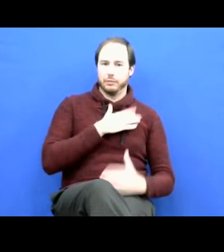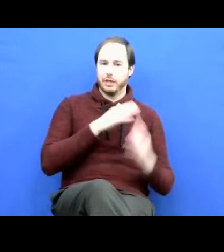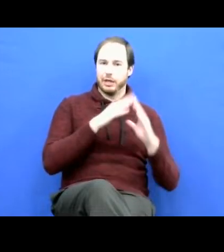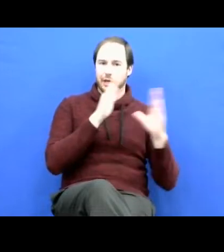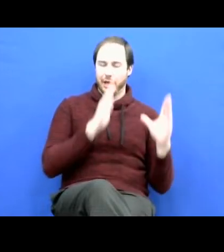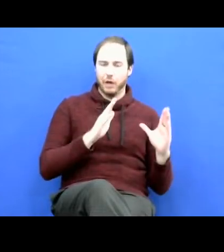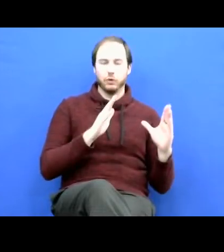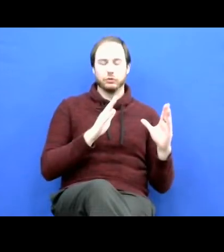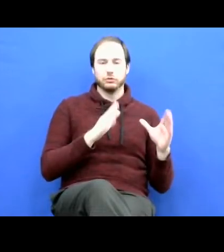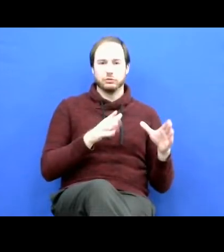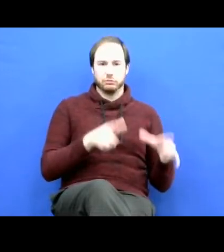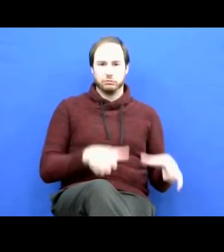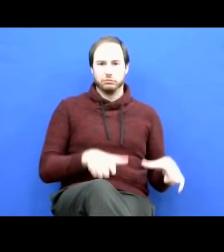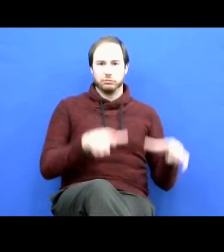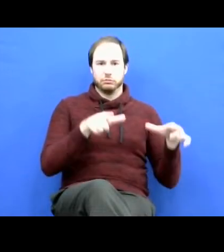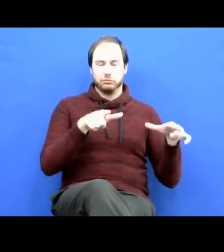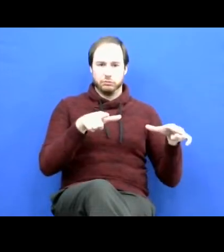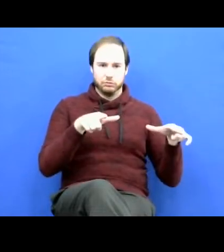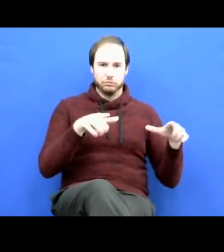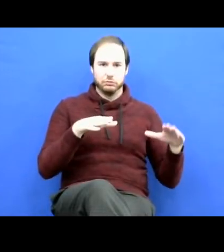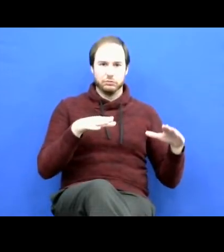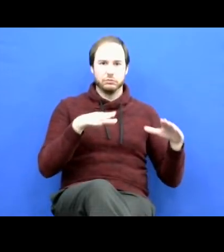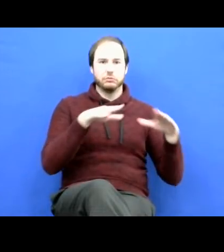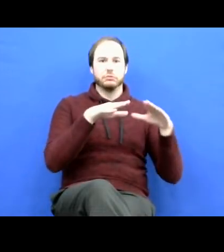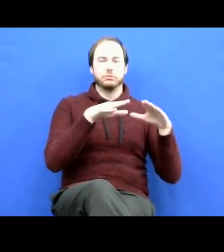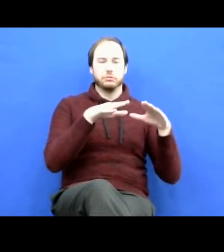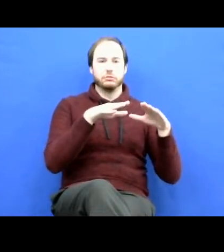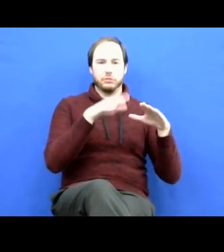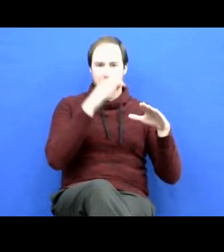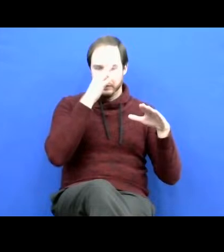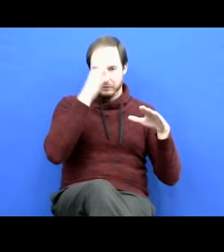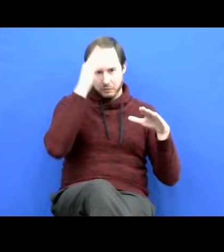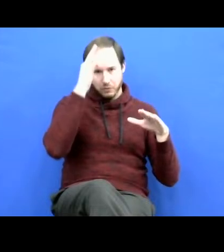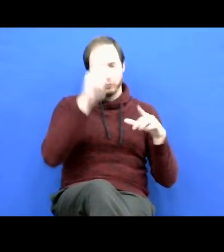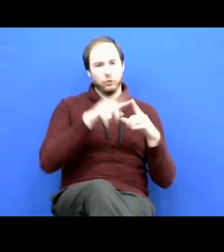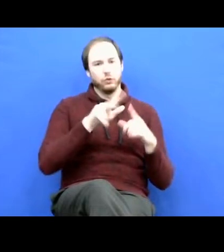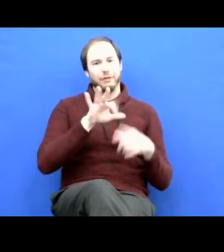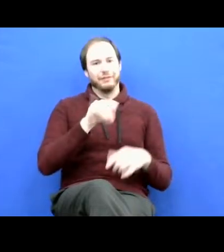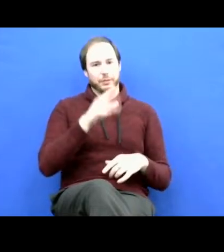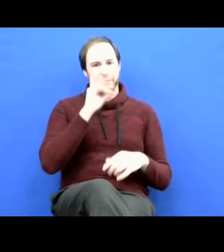example, tickles that 35-foot height as well. As